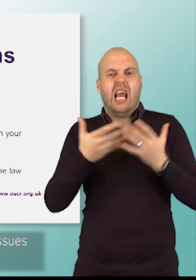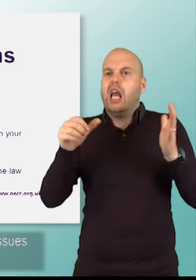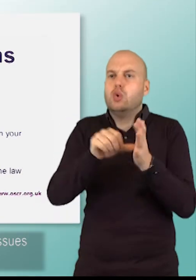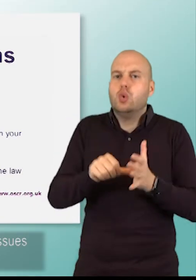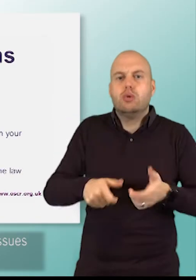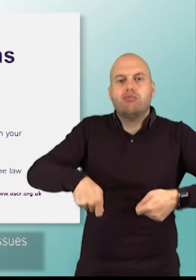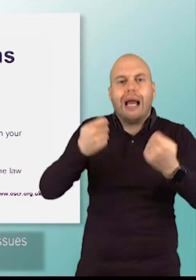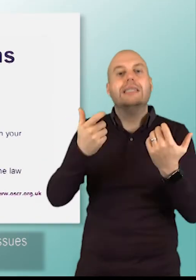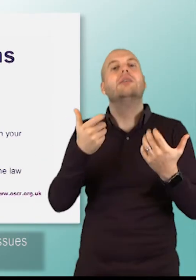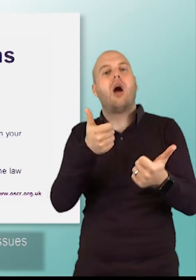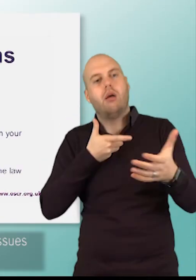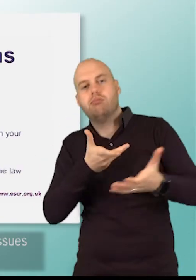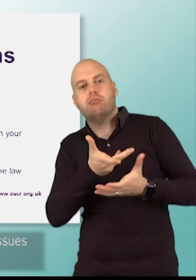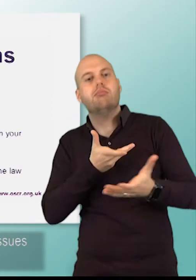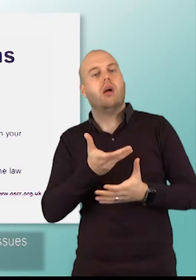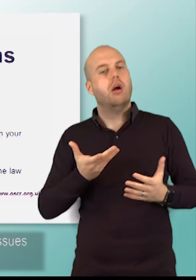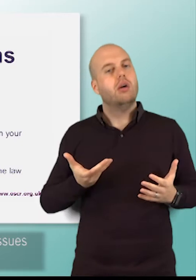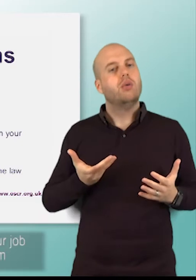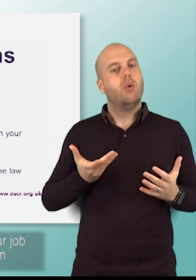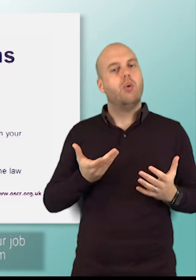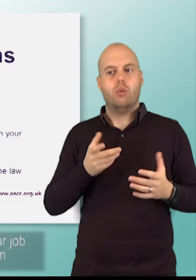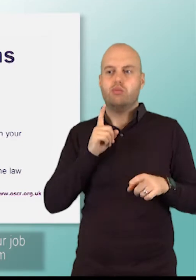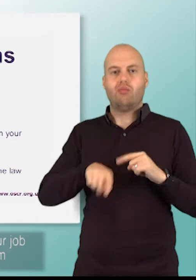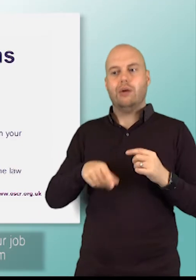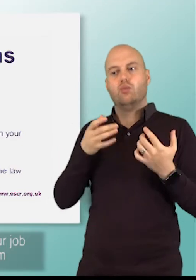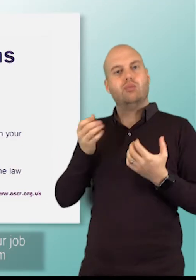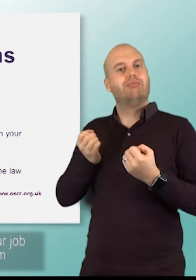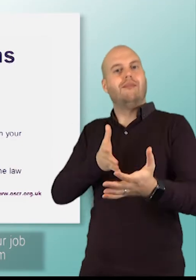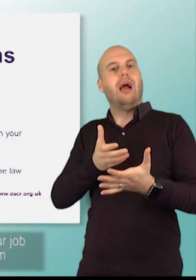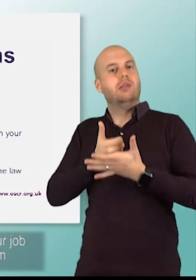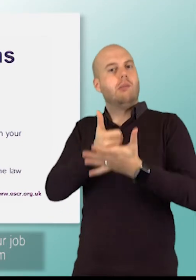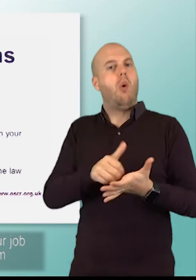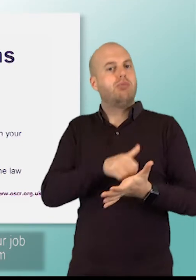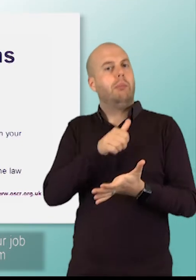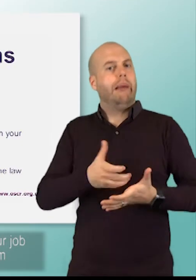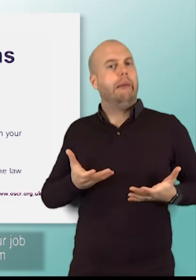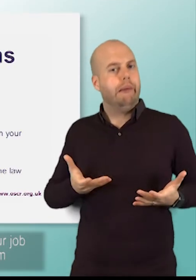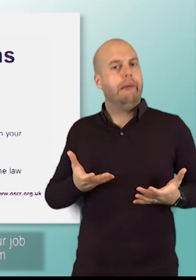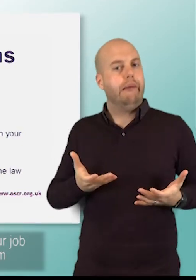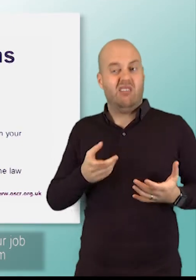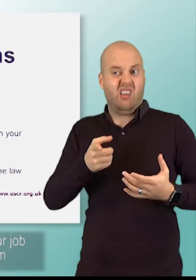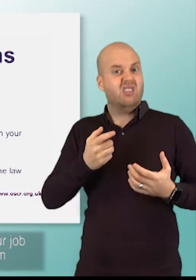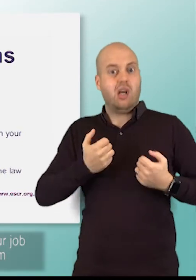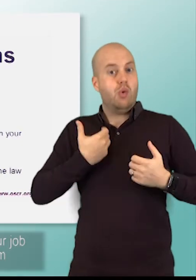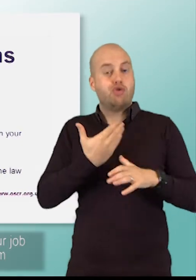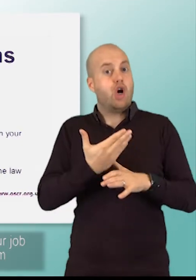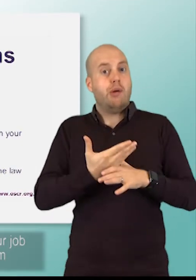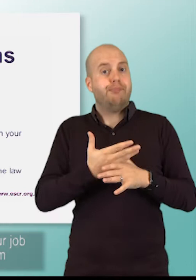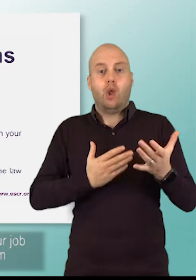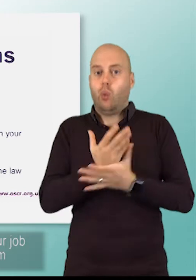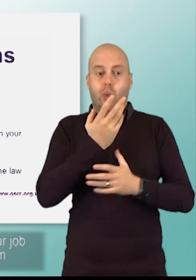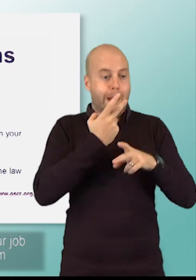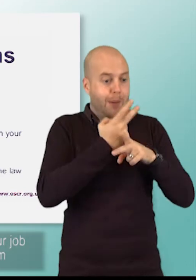issues that might be of concern to the sector. So we're trying to get upstream of problems. It is our job,